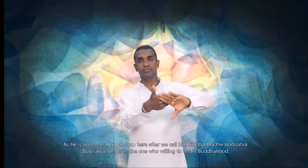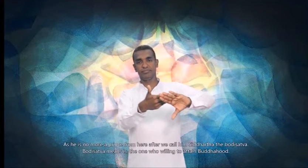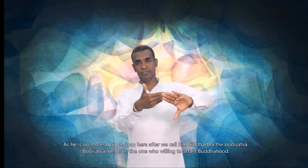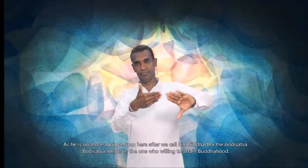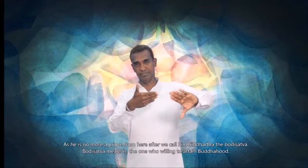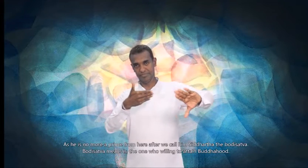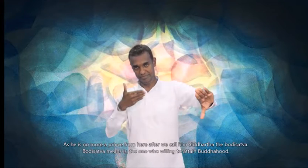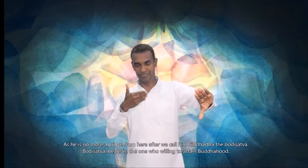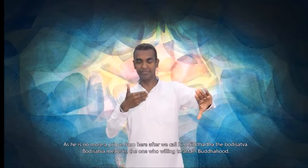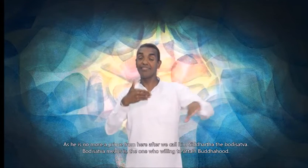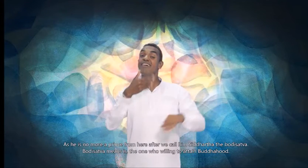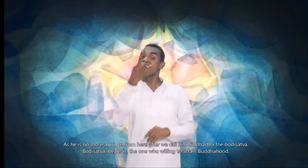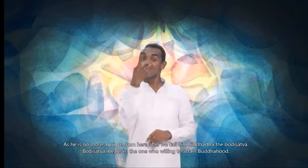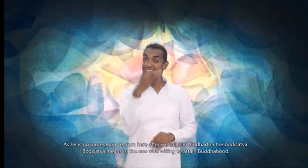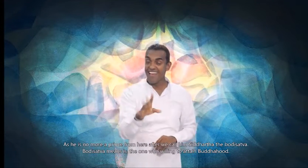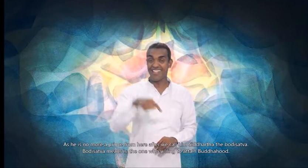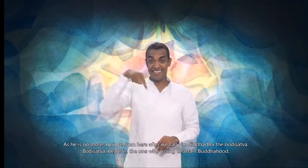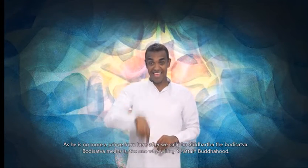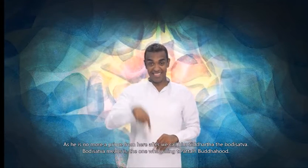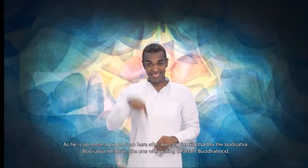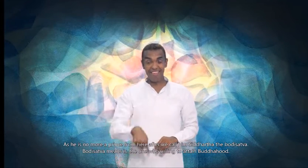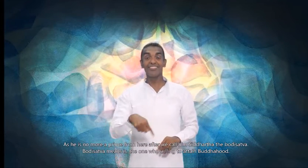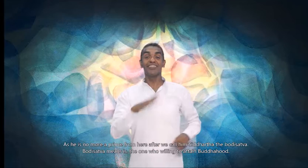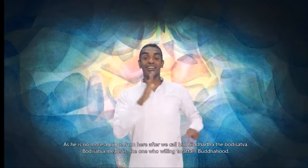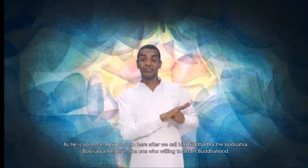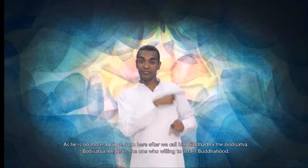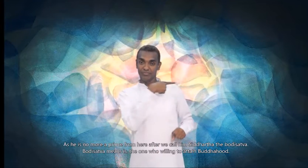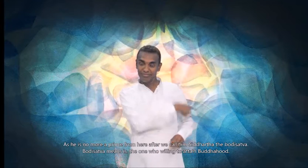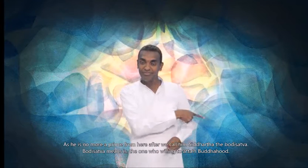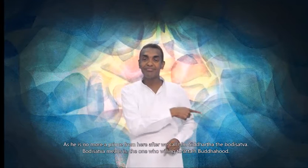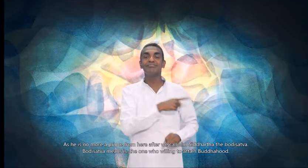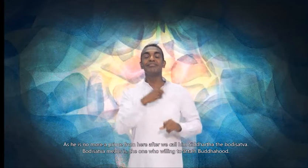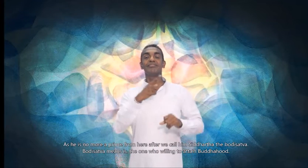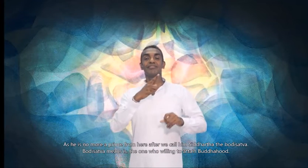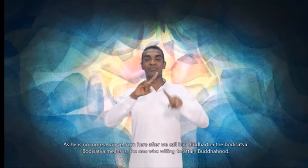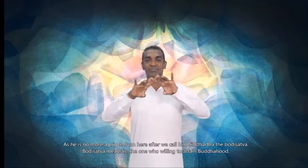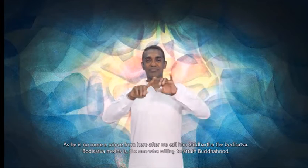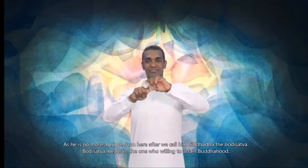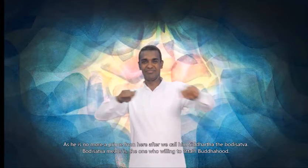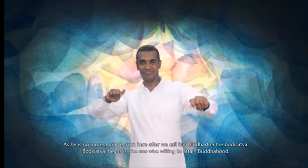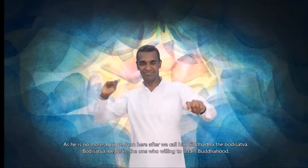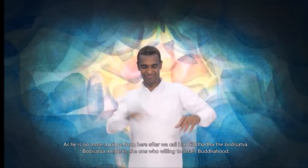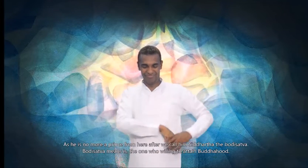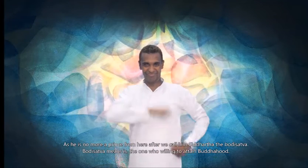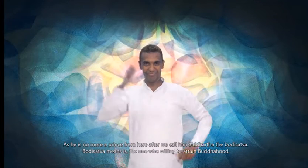As he is no more a prince from hereafter, we call him Siddhartha the Bodhisattva.